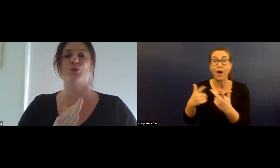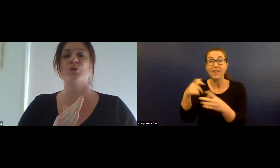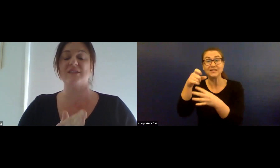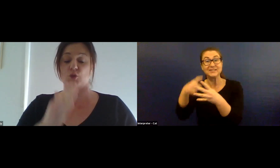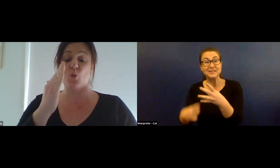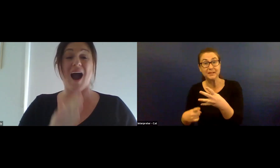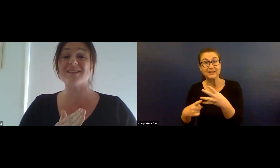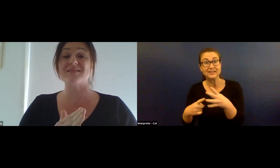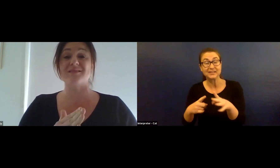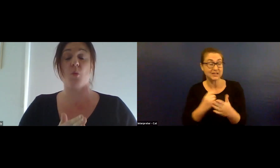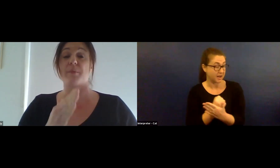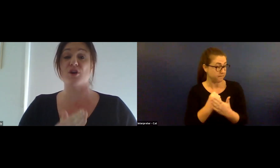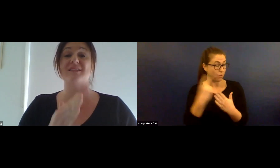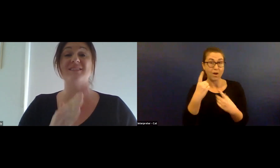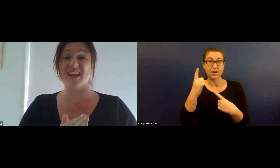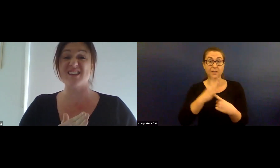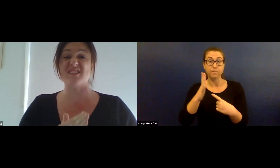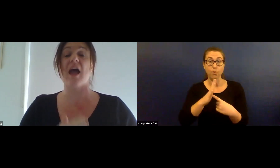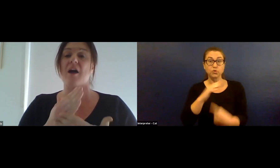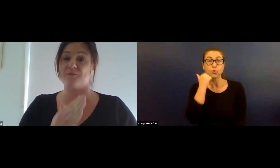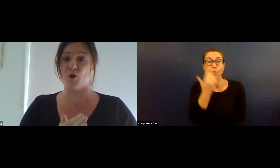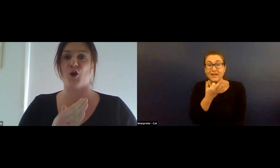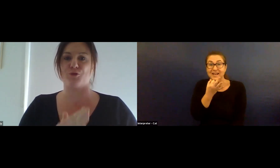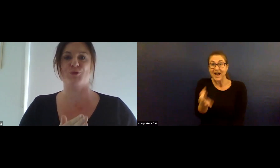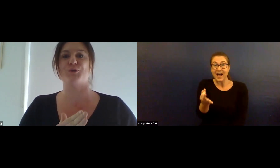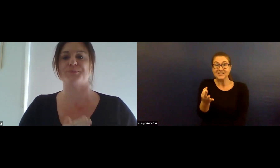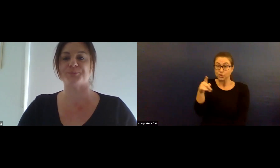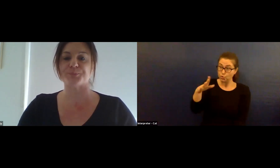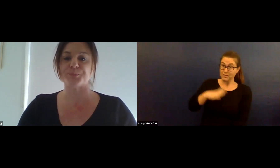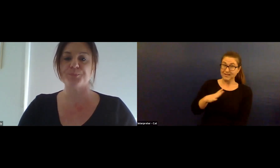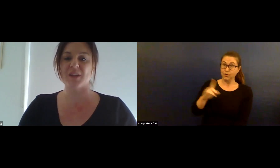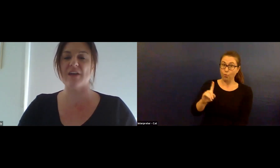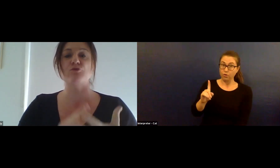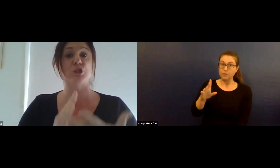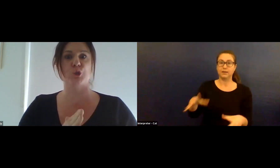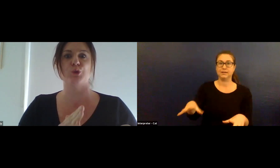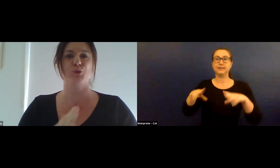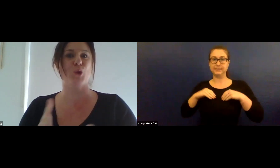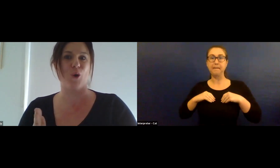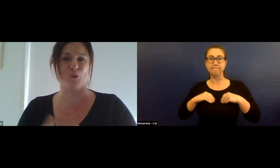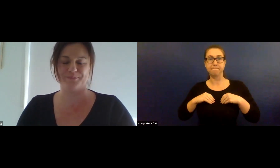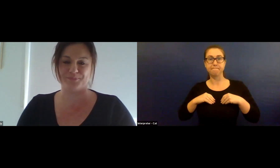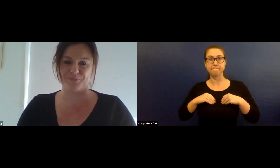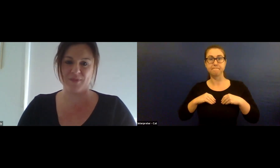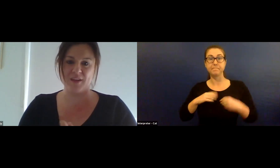important rule is to ask what a person needs and follow through. Never assume you